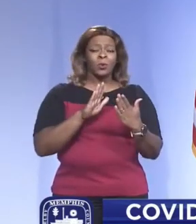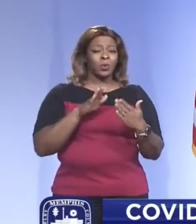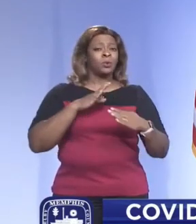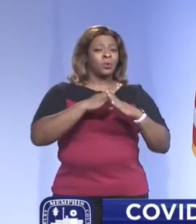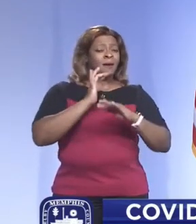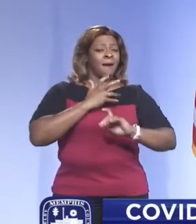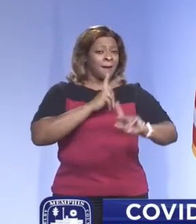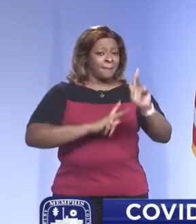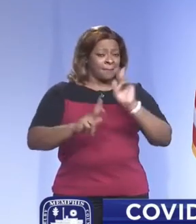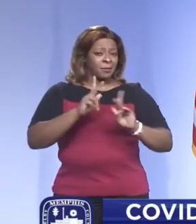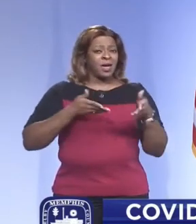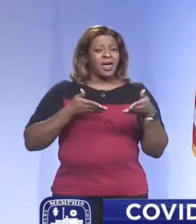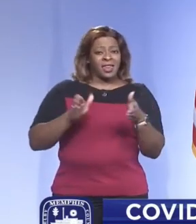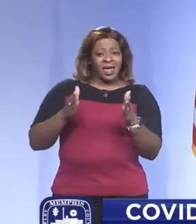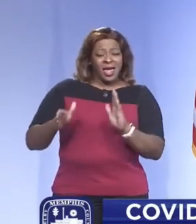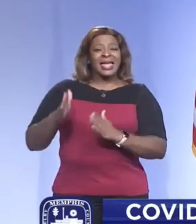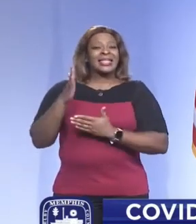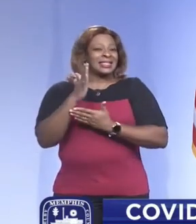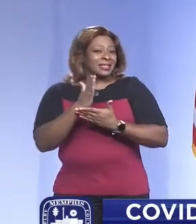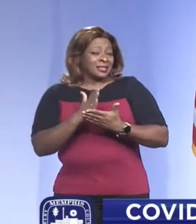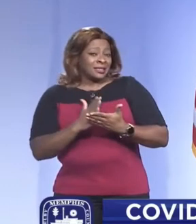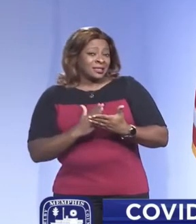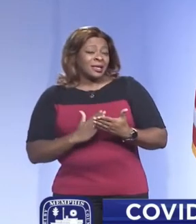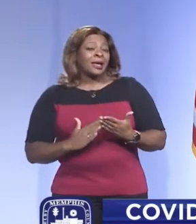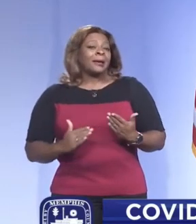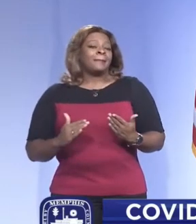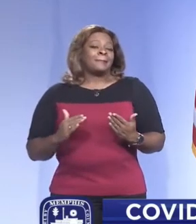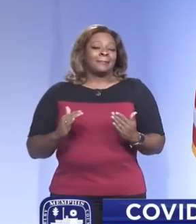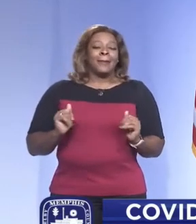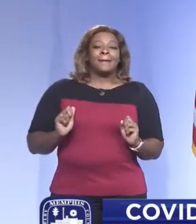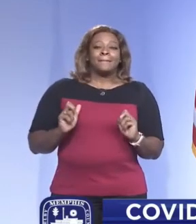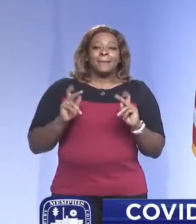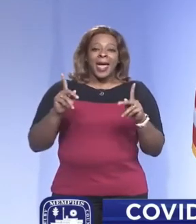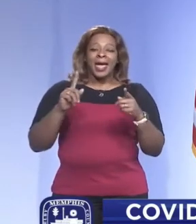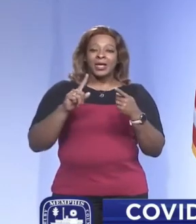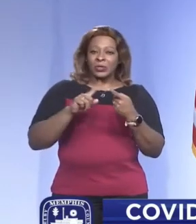and to allow some return to